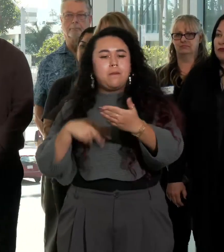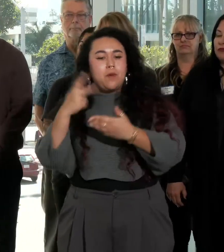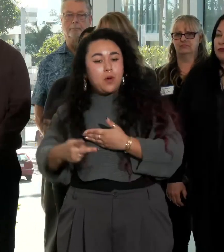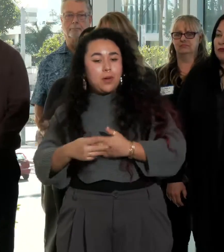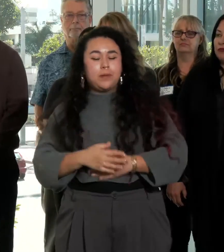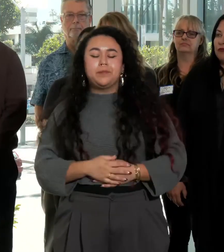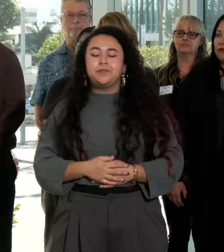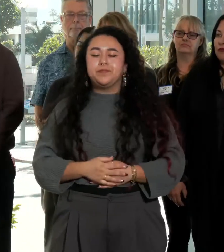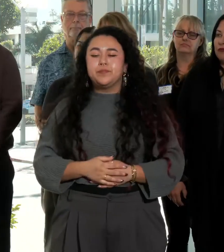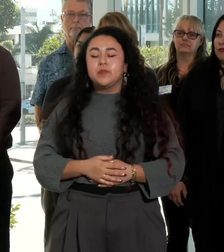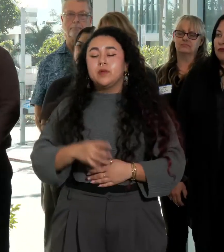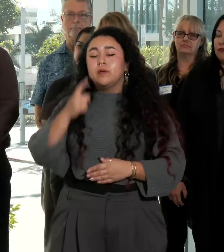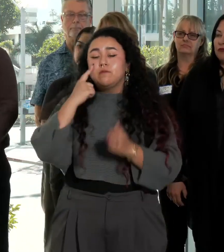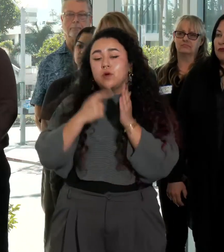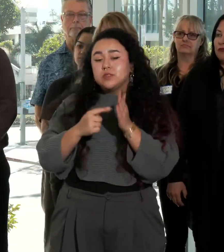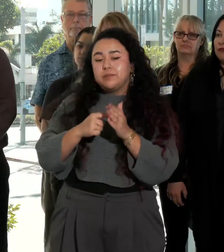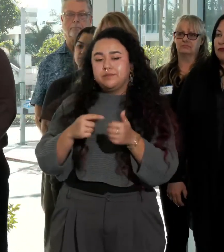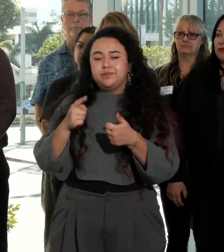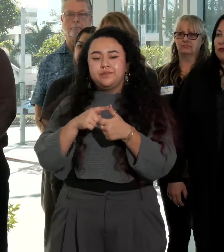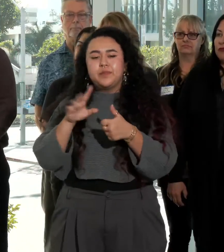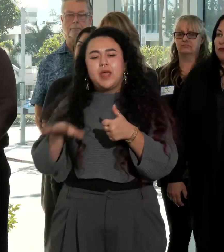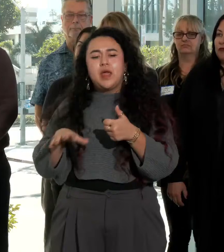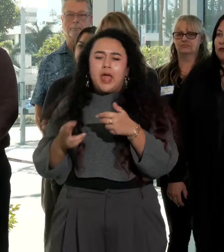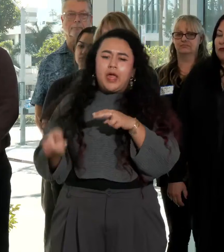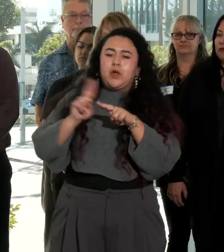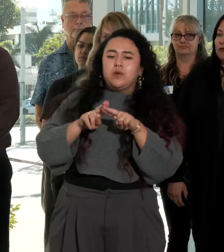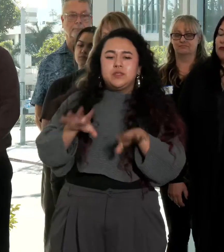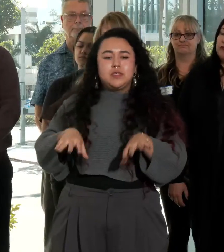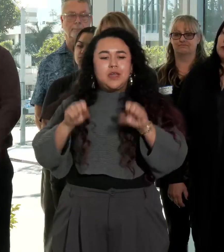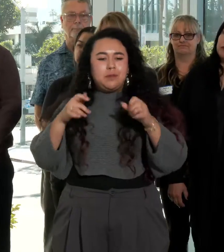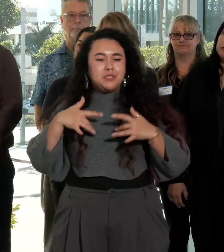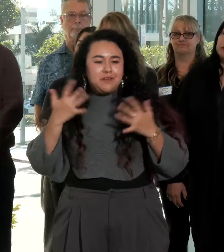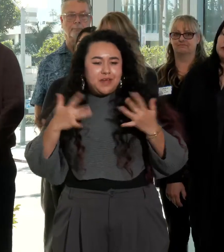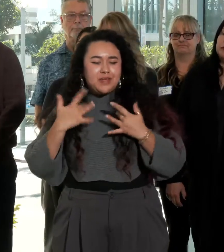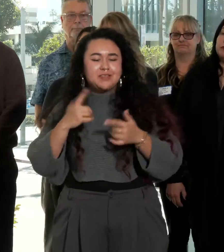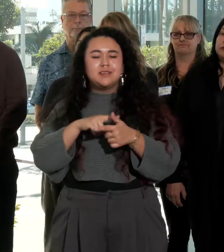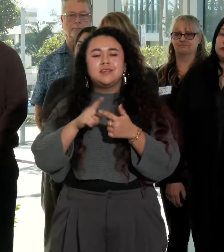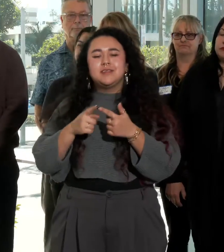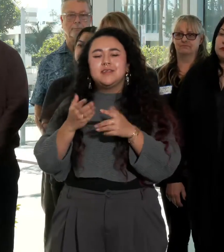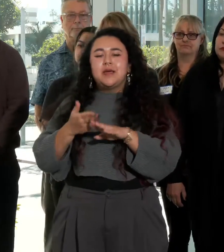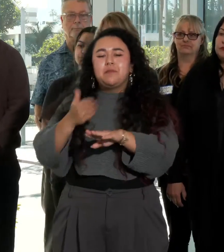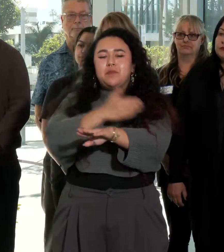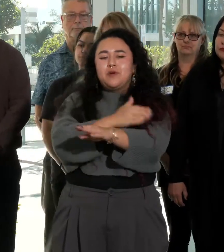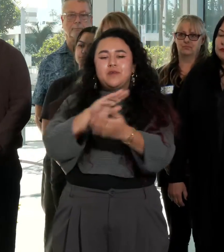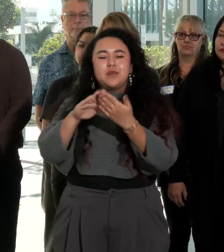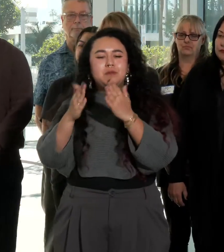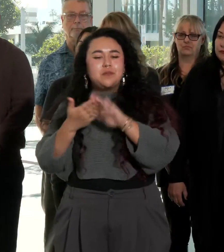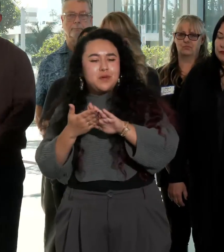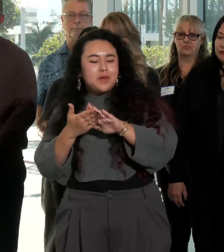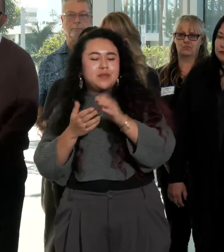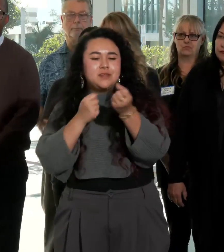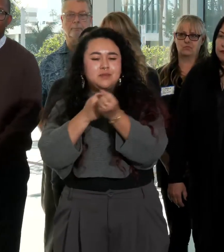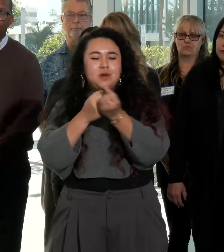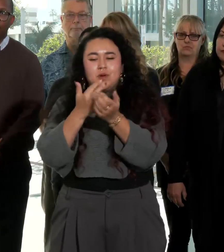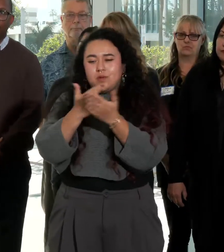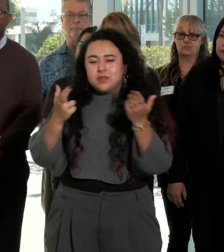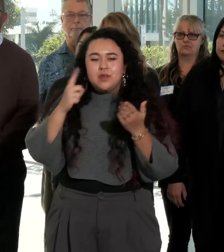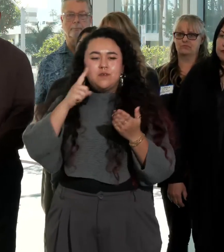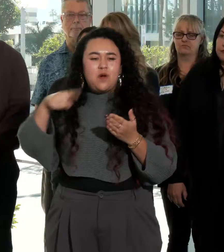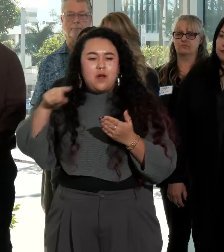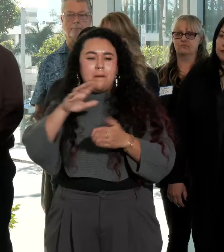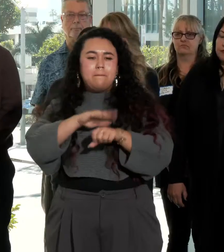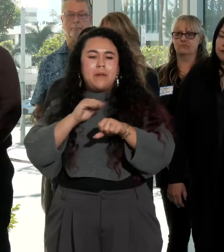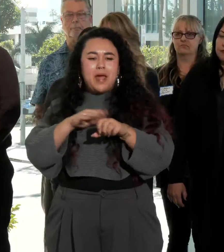programs, such as increased adoption events, improved community support and resources for struggling pet